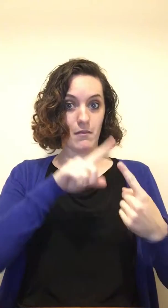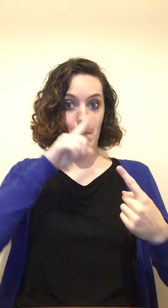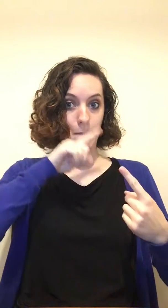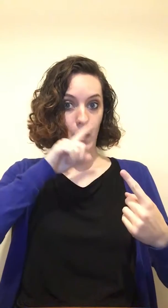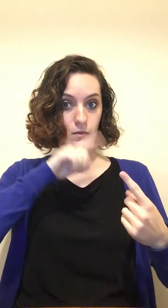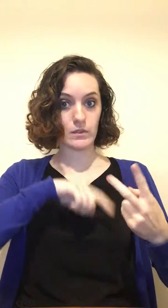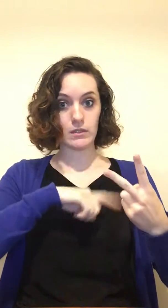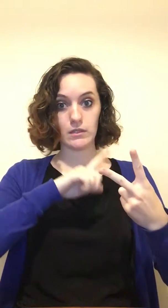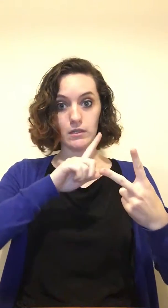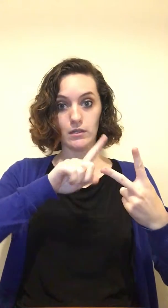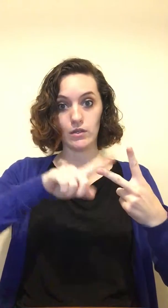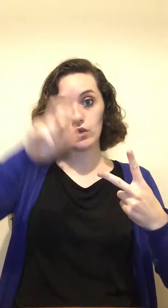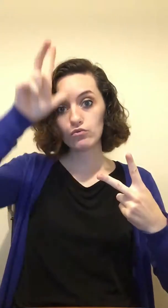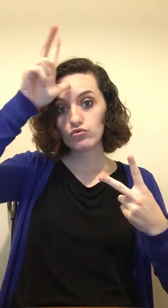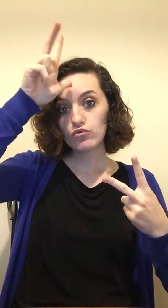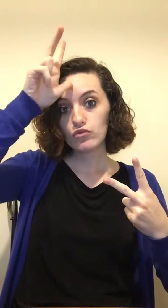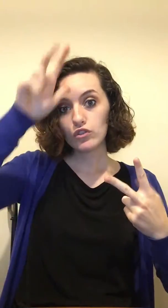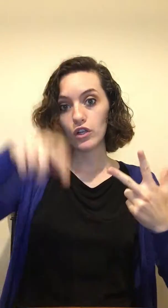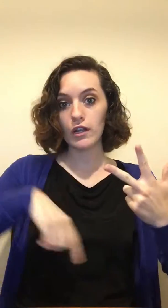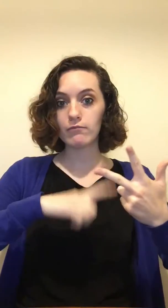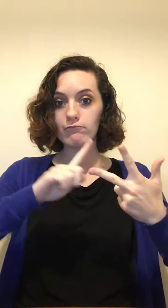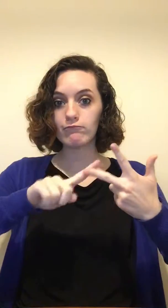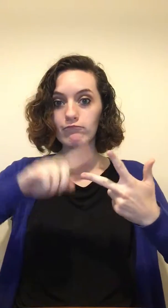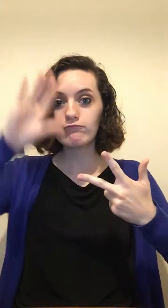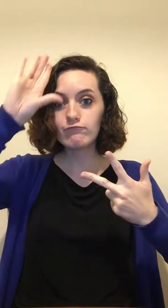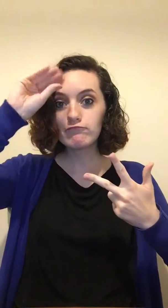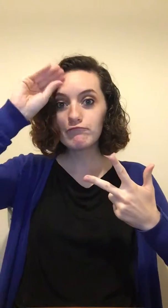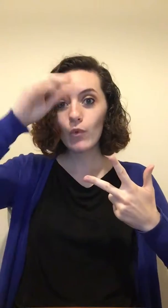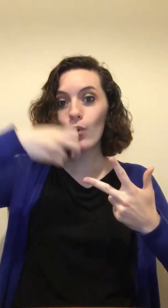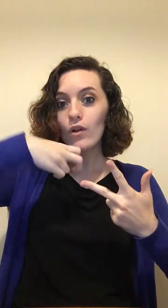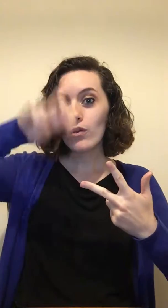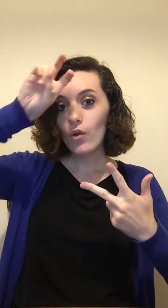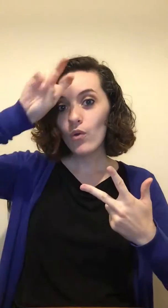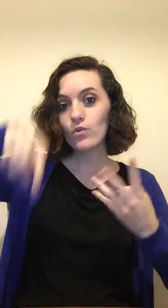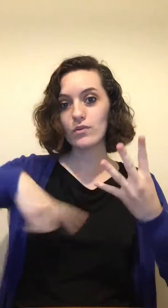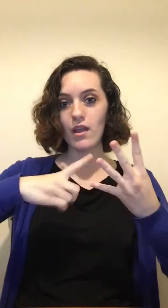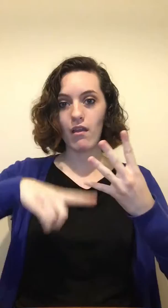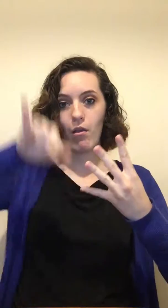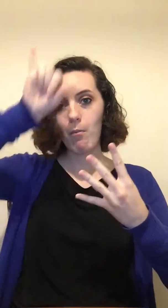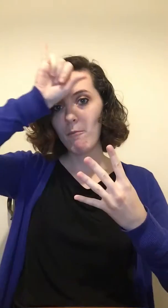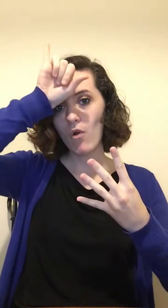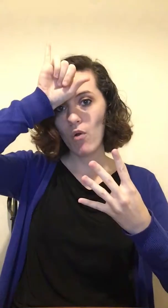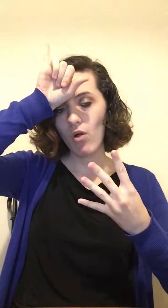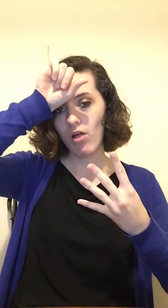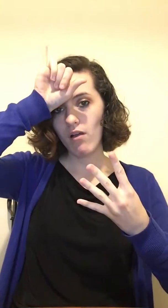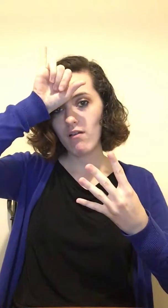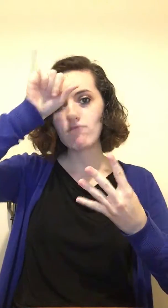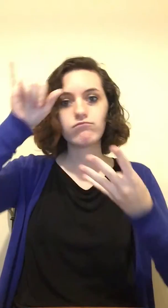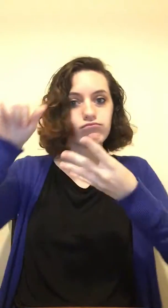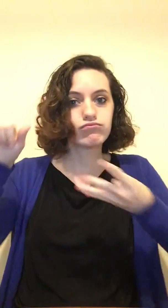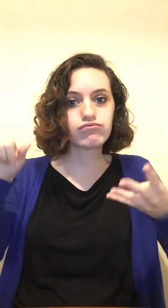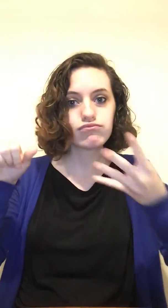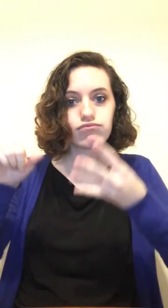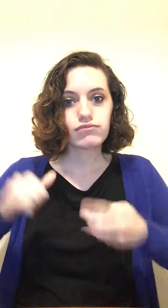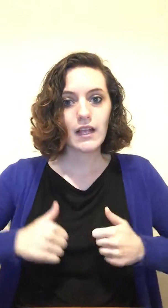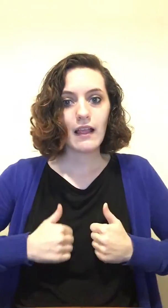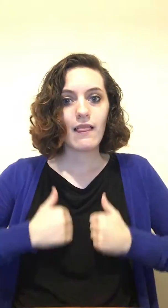rooster, the he-goat, and the bull all lived in one homestead.